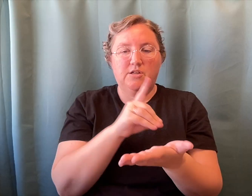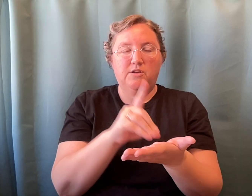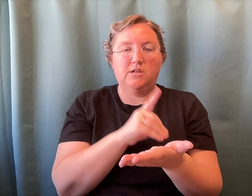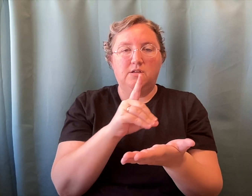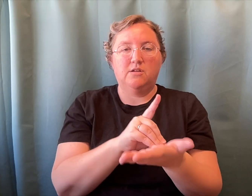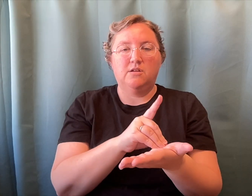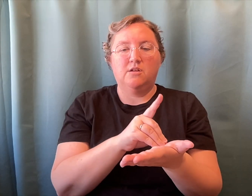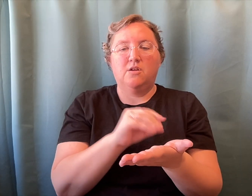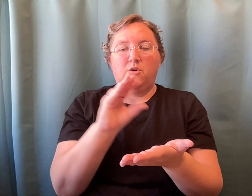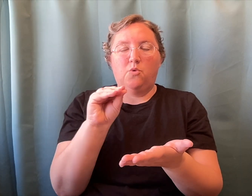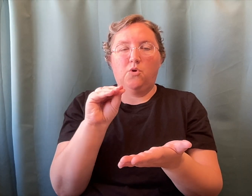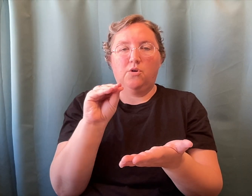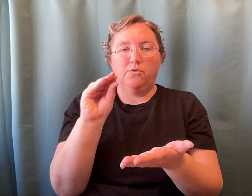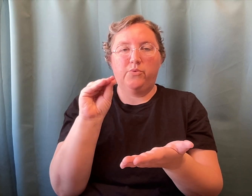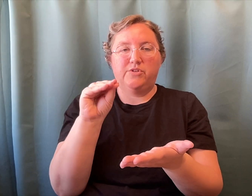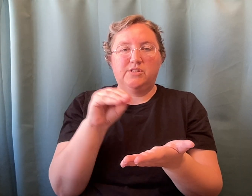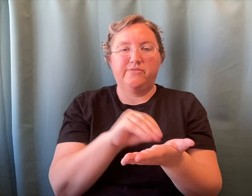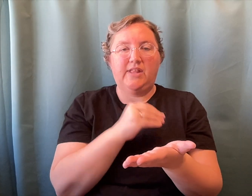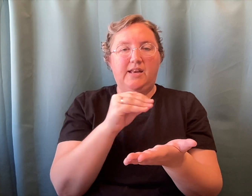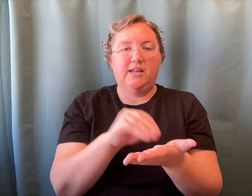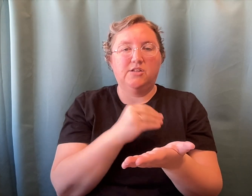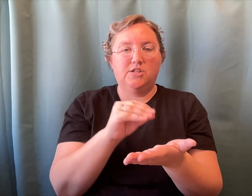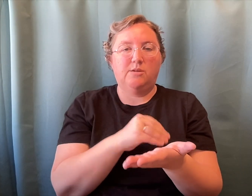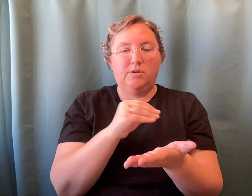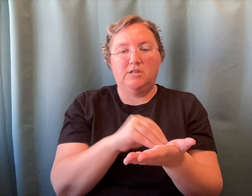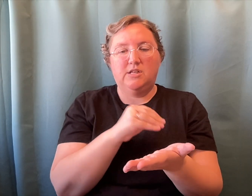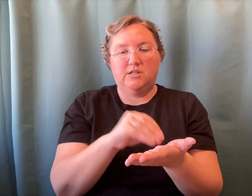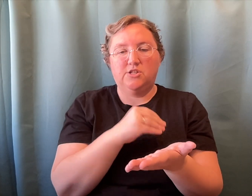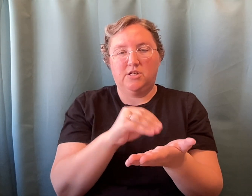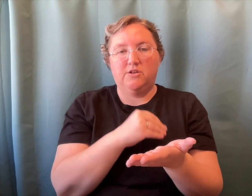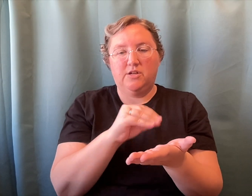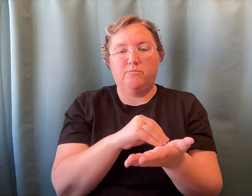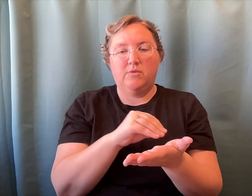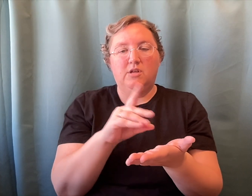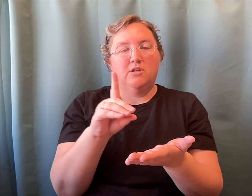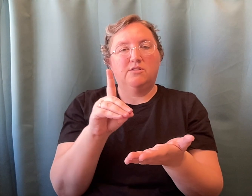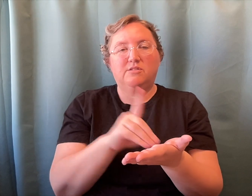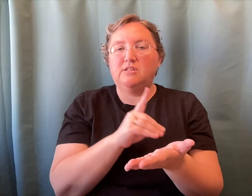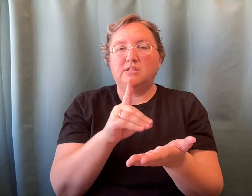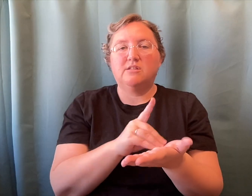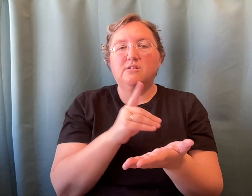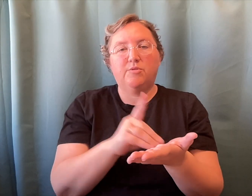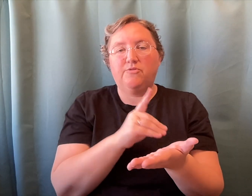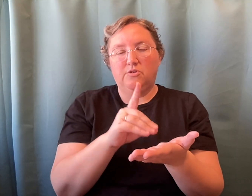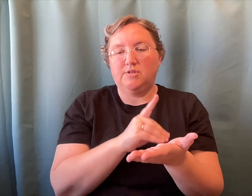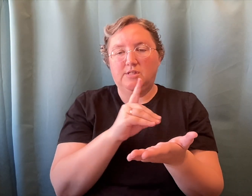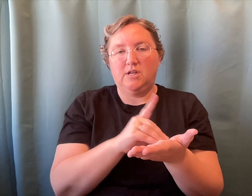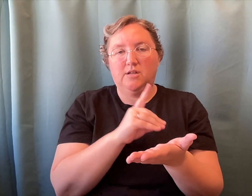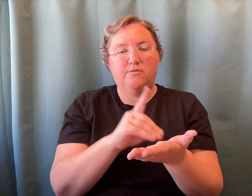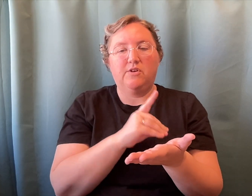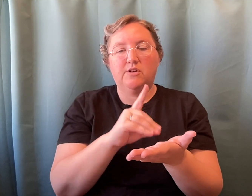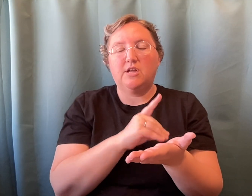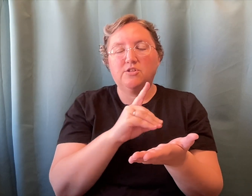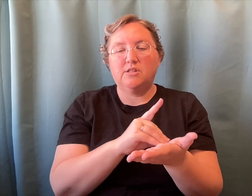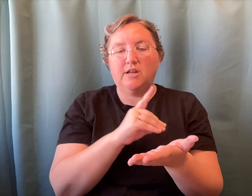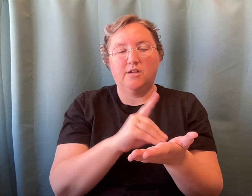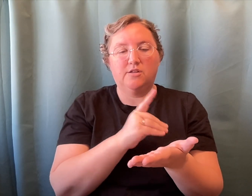dictionary, or with just a flat hand shape, dictionary. You see, this is the preferred sign variation that I